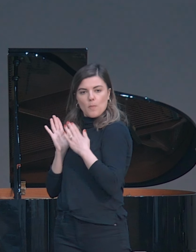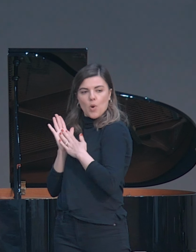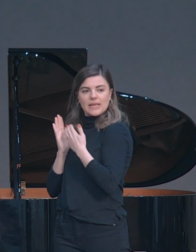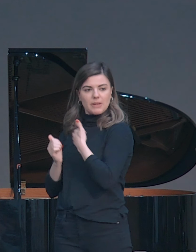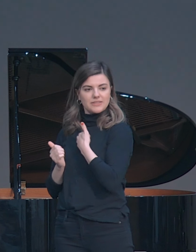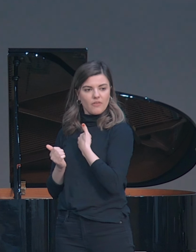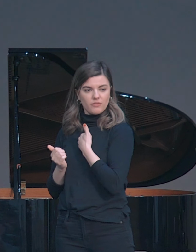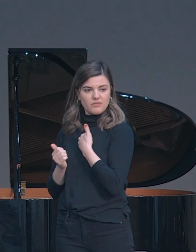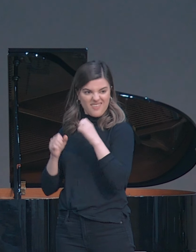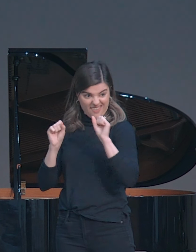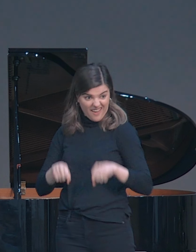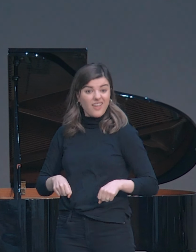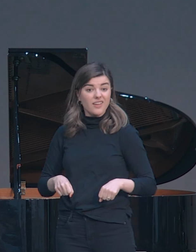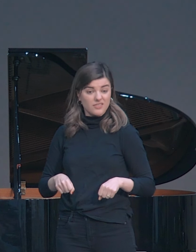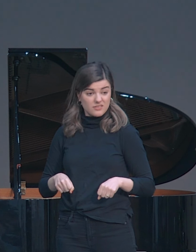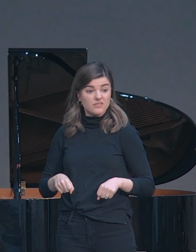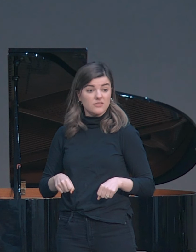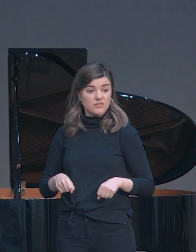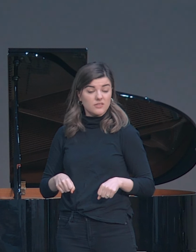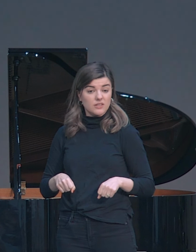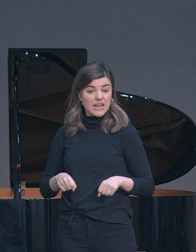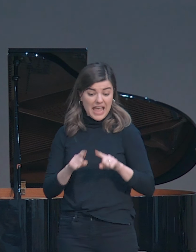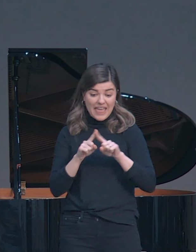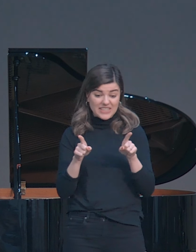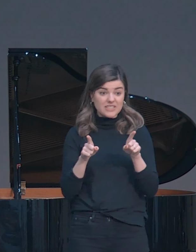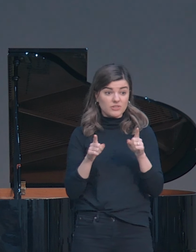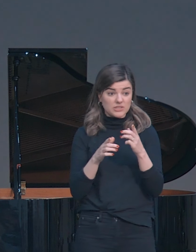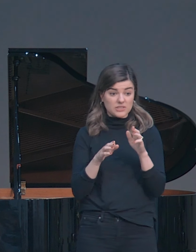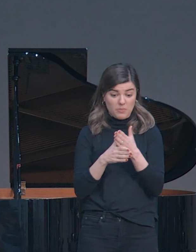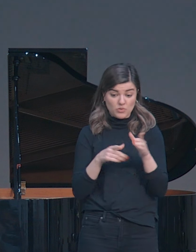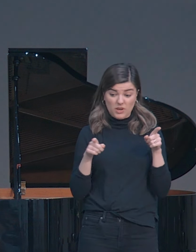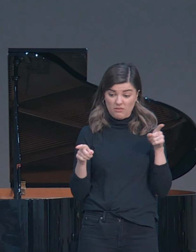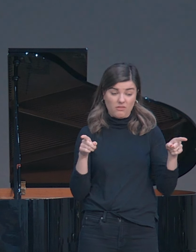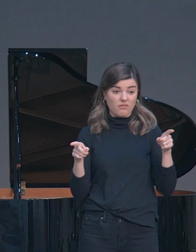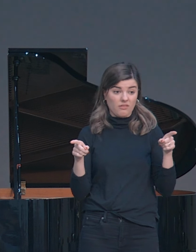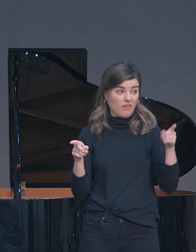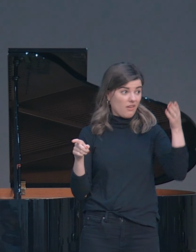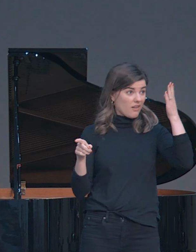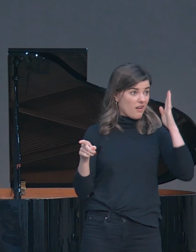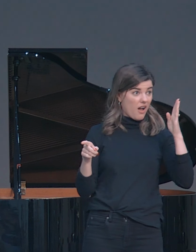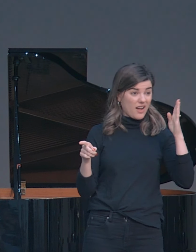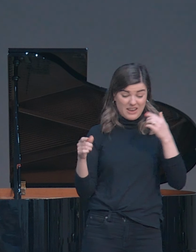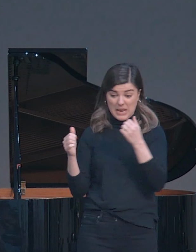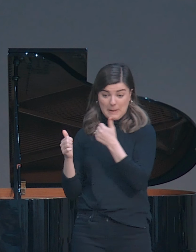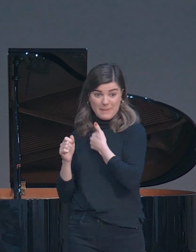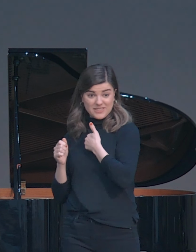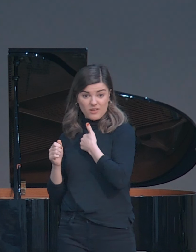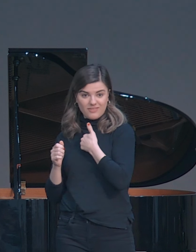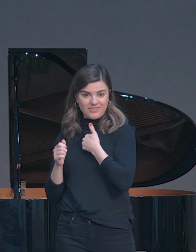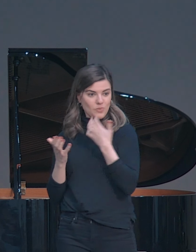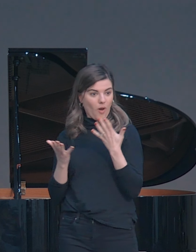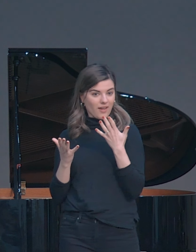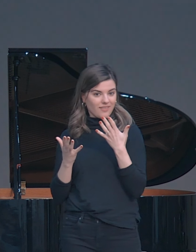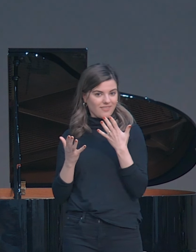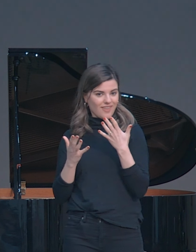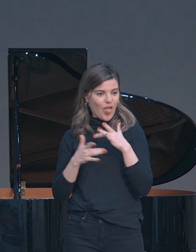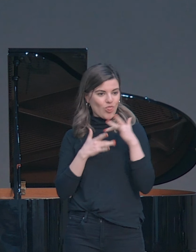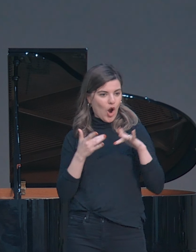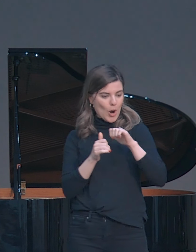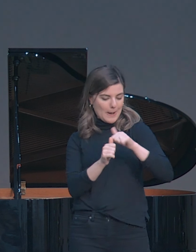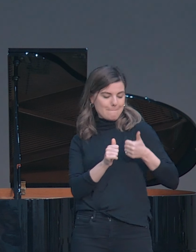self. And the key difference between the two is the heart motive behind